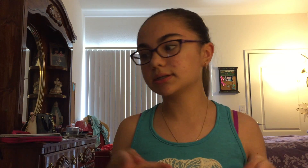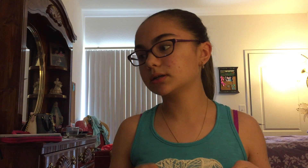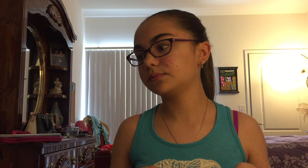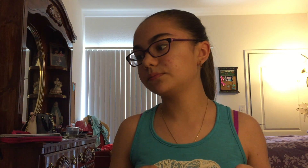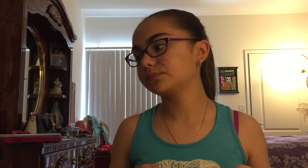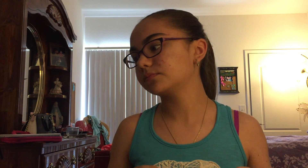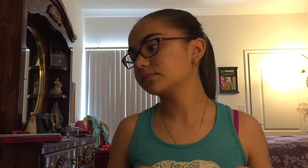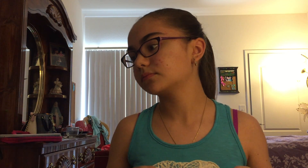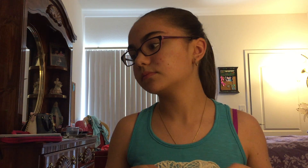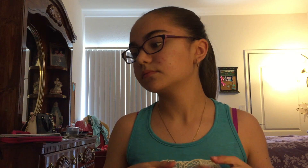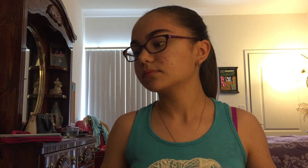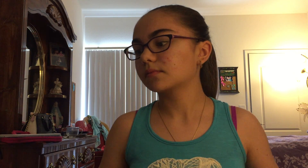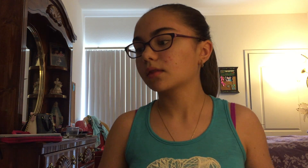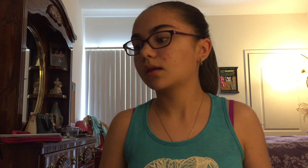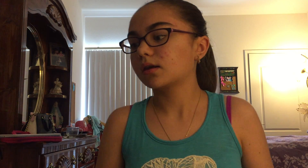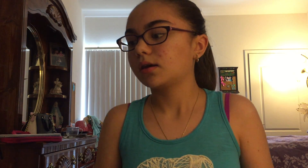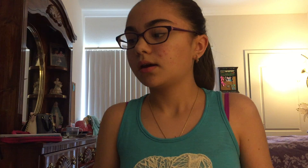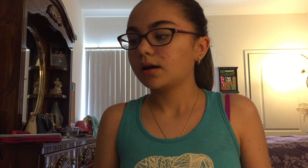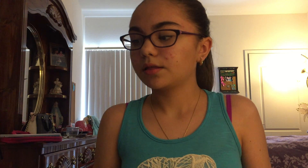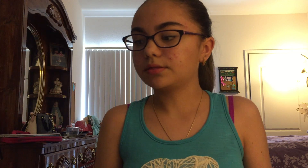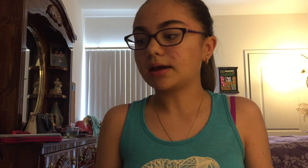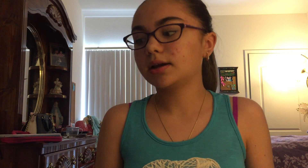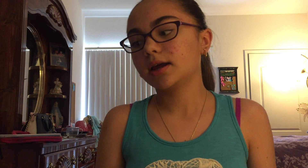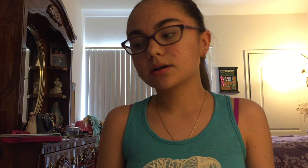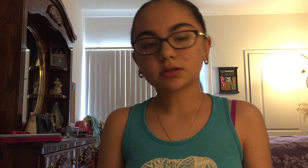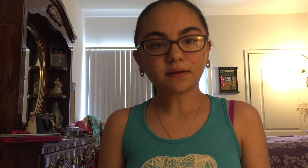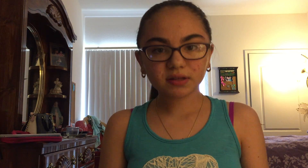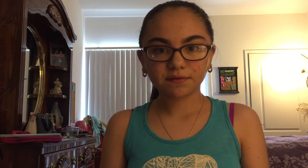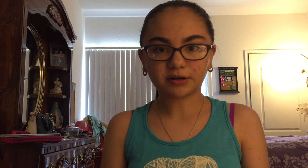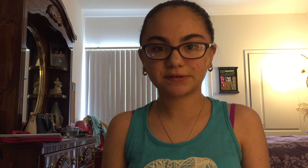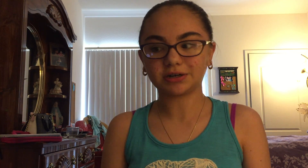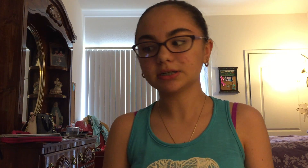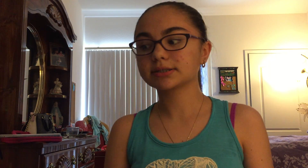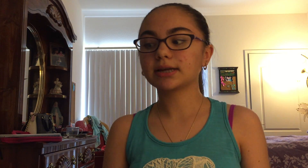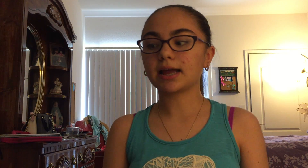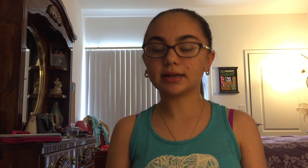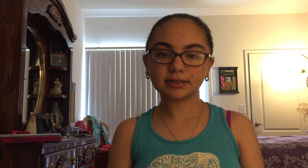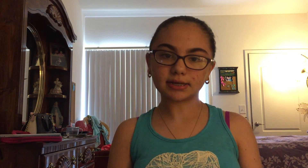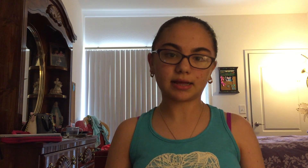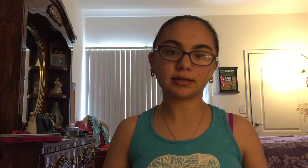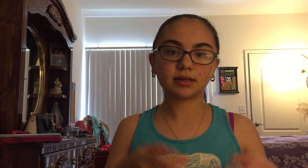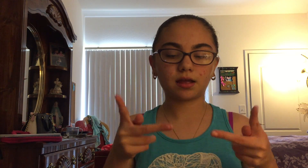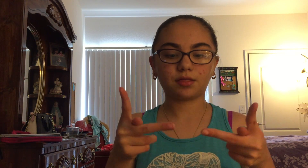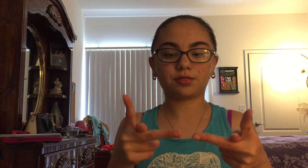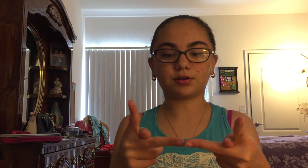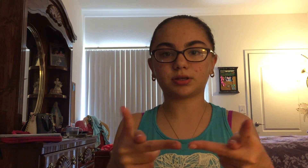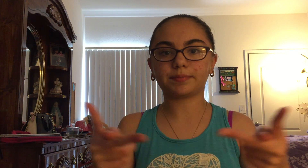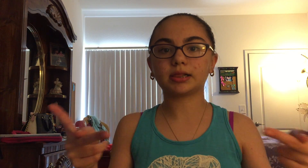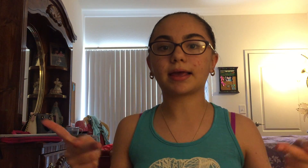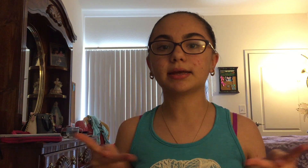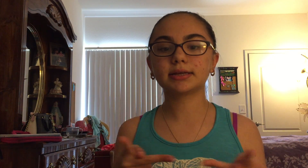then it goes off to the first verse and it says there's a place